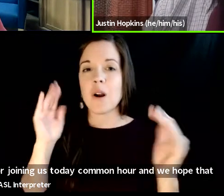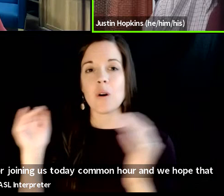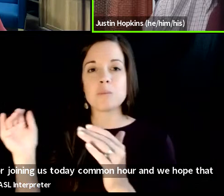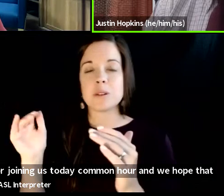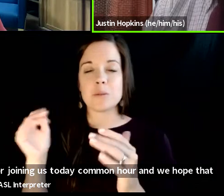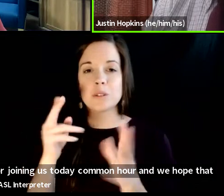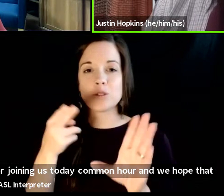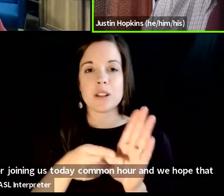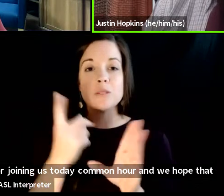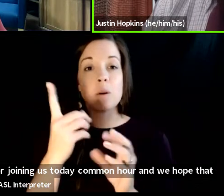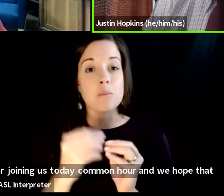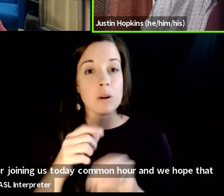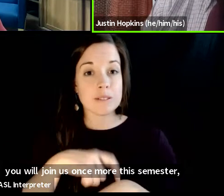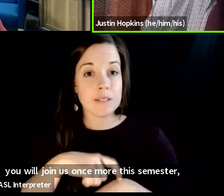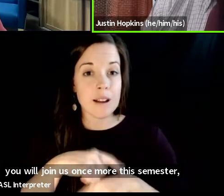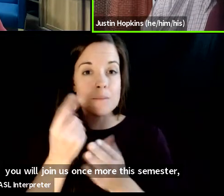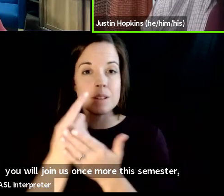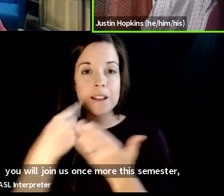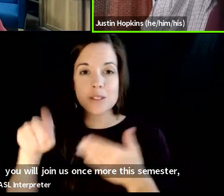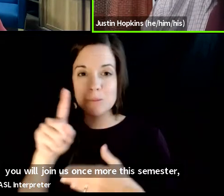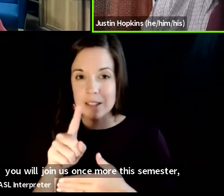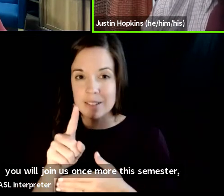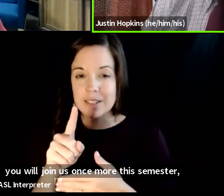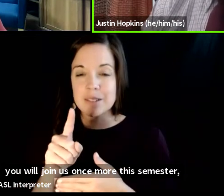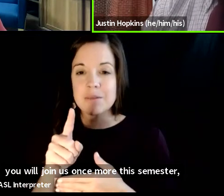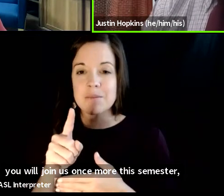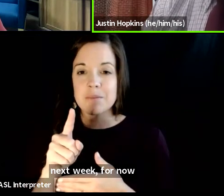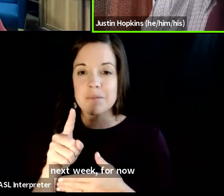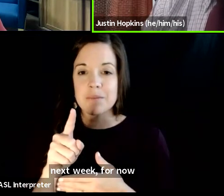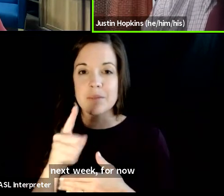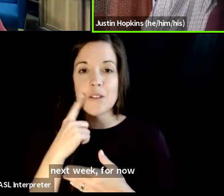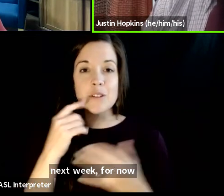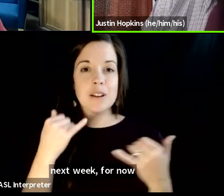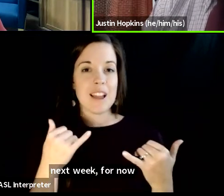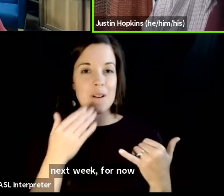this semester next week. For now, have a good day. Have a good week.